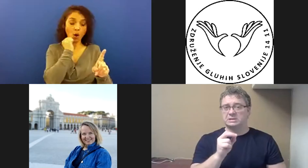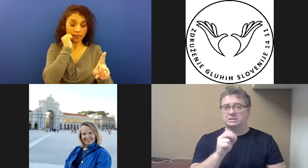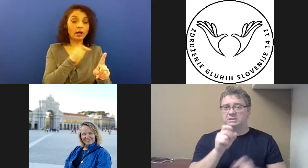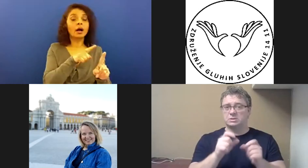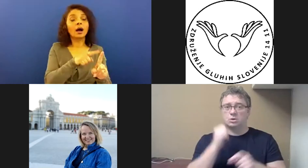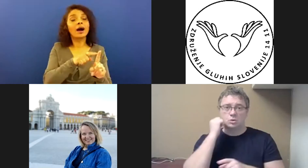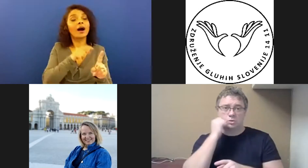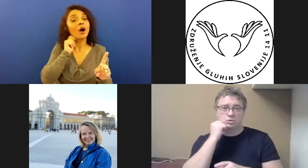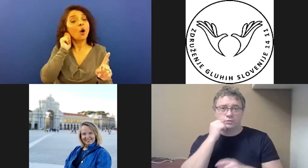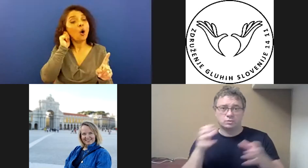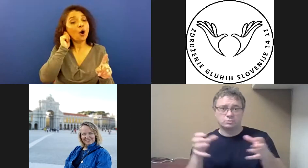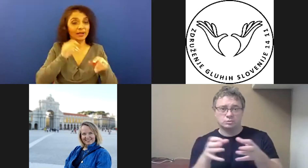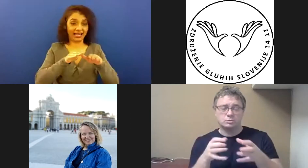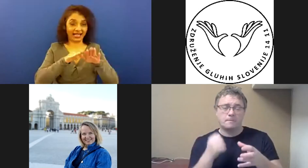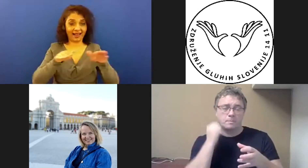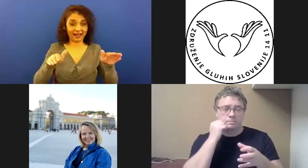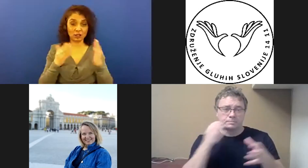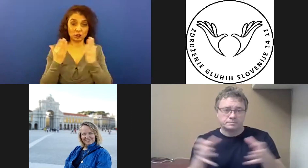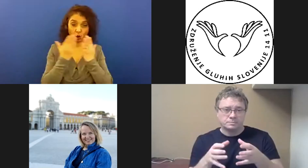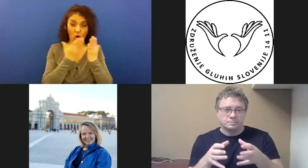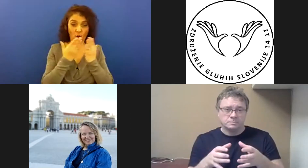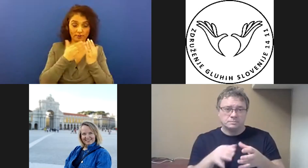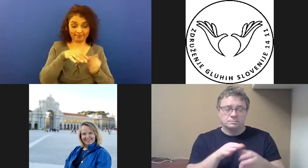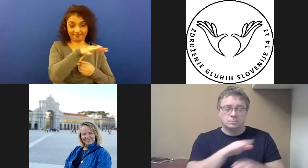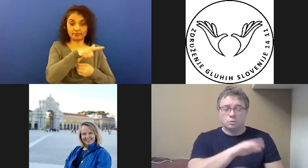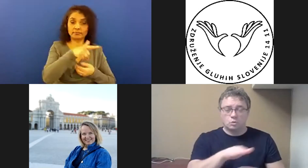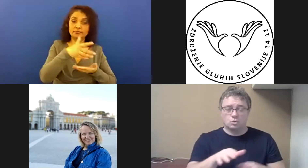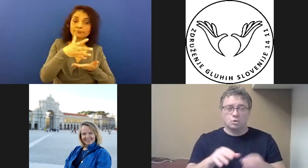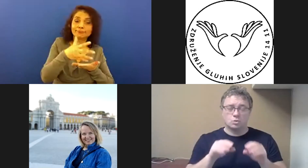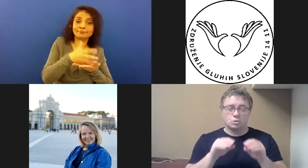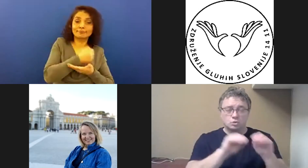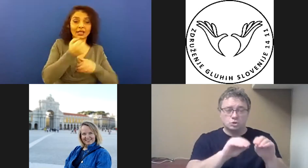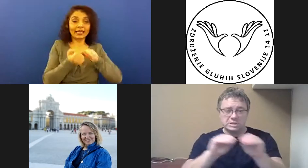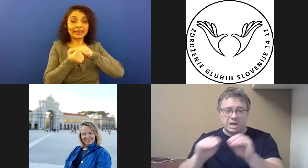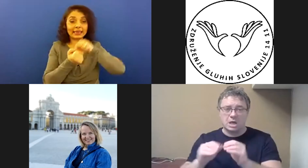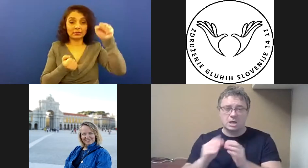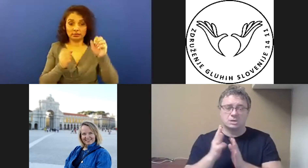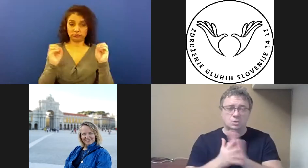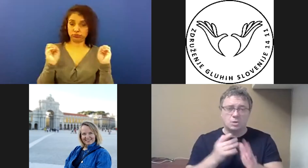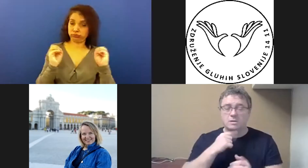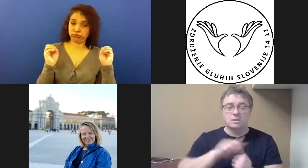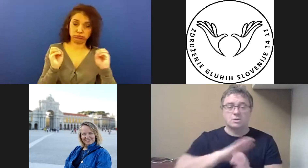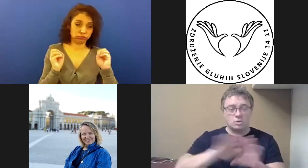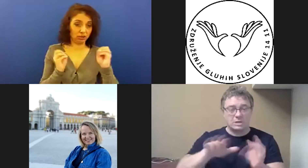deaf kids, Serbian deaf kids, but about 20 to 30 Roma deaf kids. And